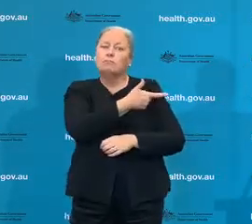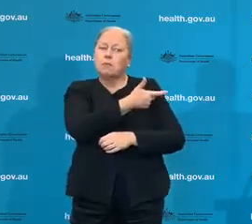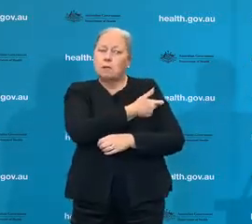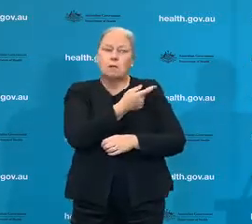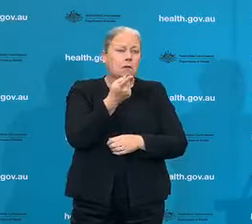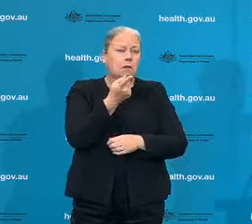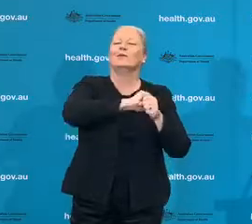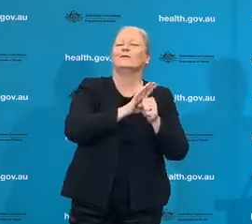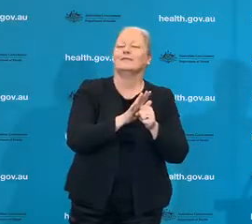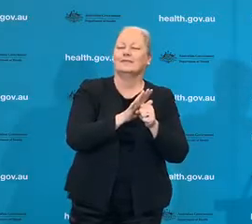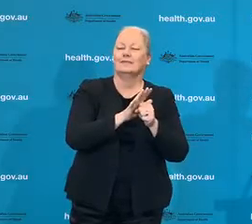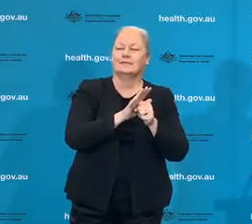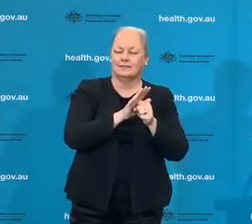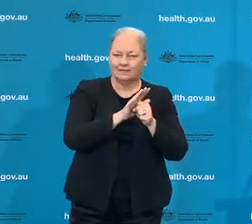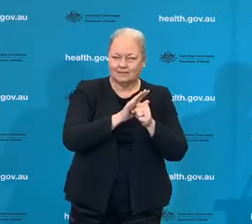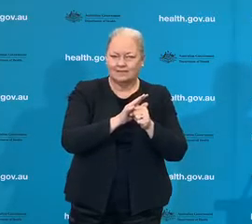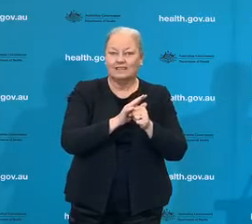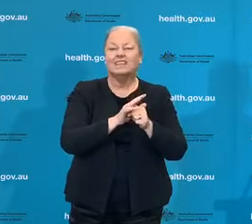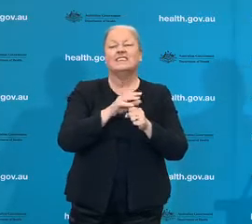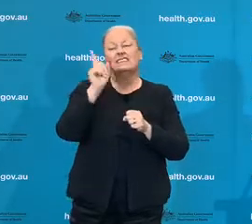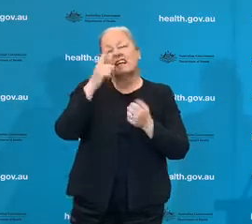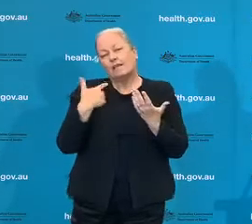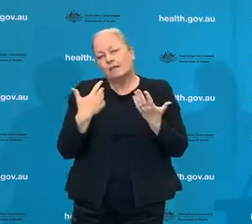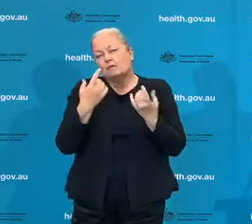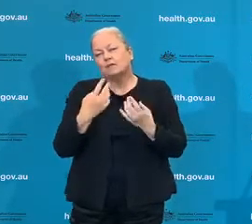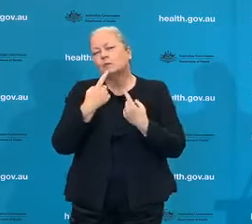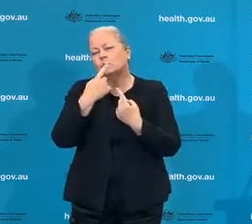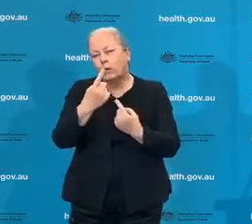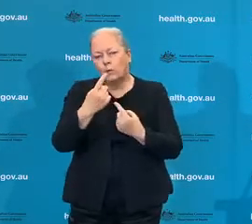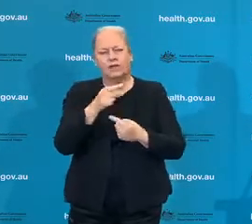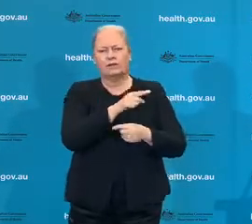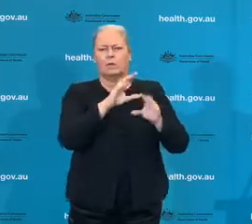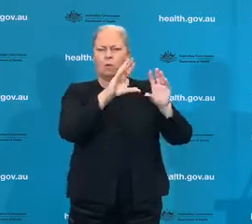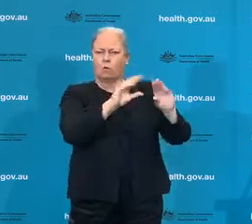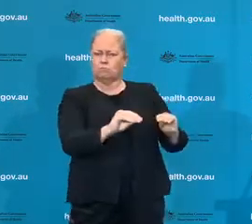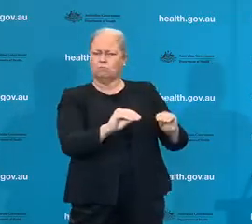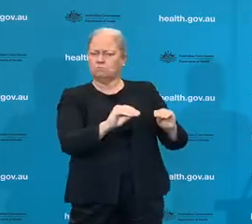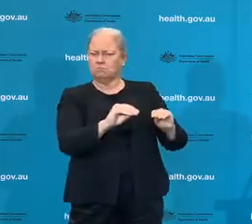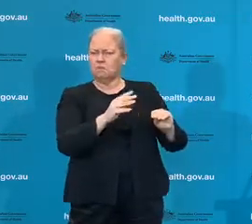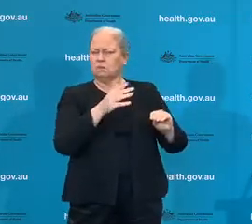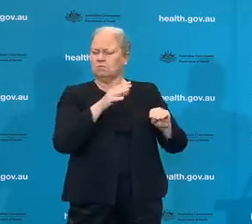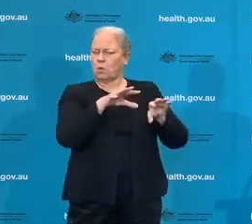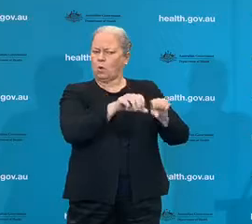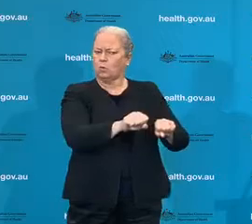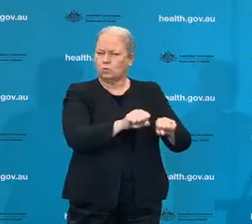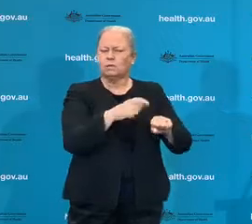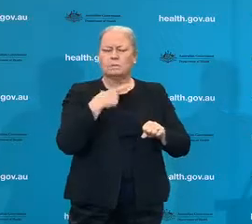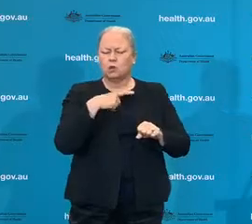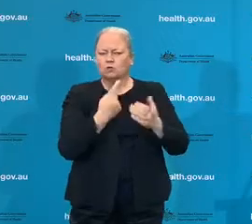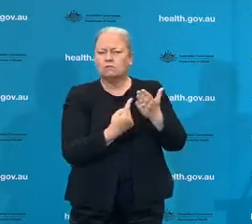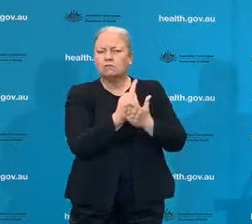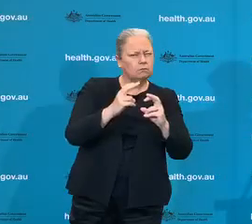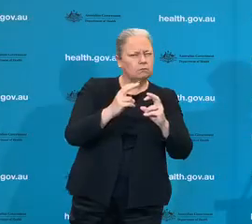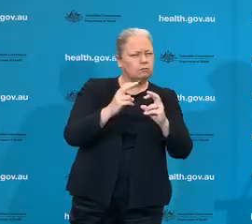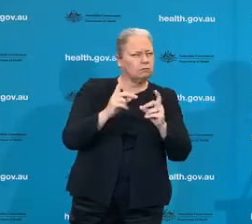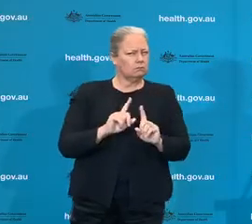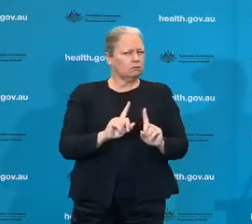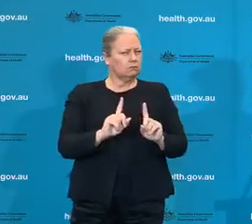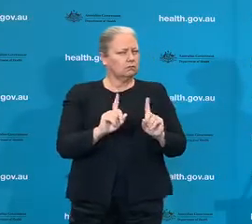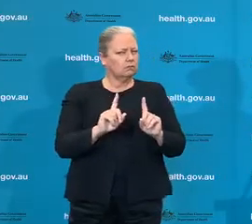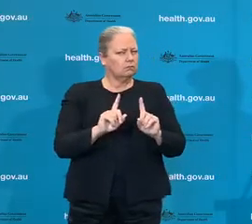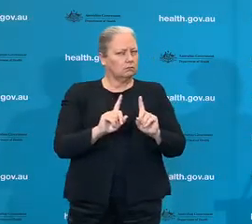see if that actually said the trial was paused whilst an adverse event or medical event in one of the participants is investigated. What